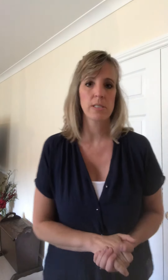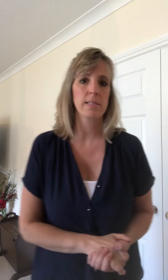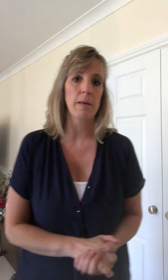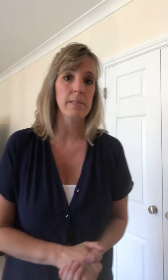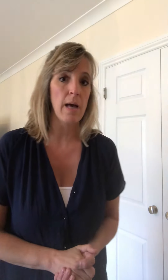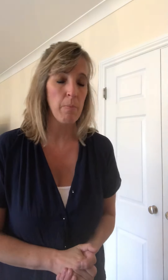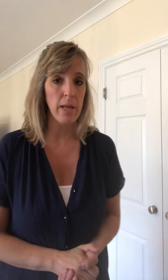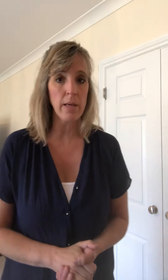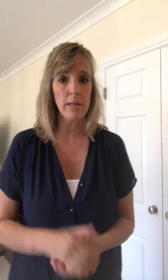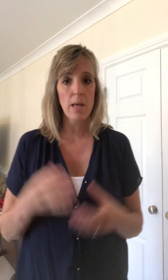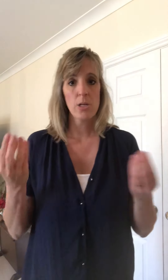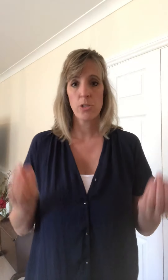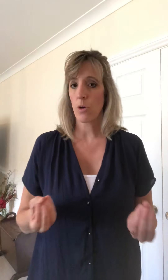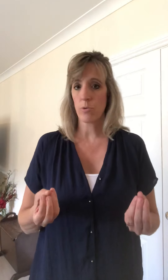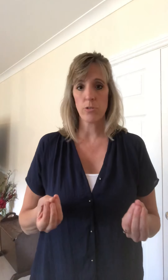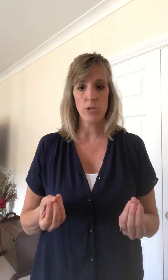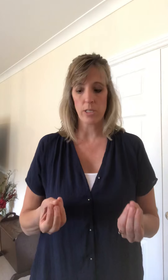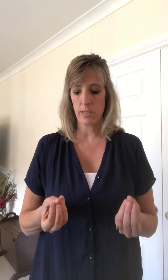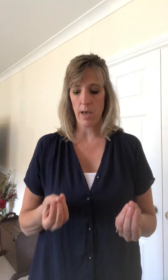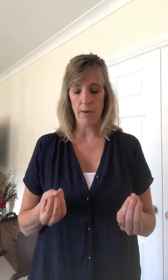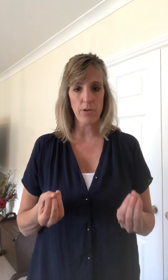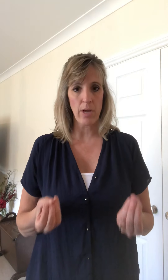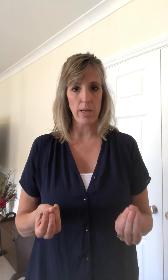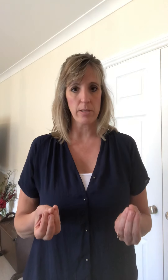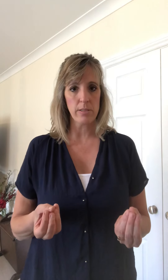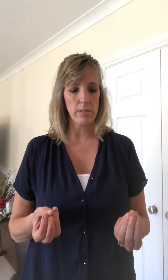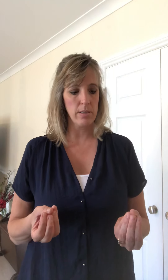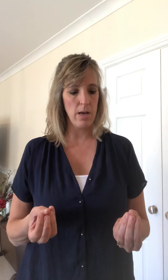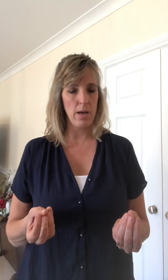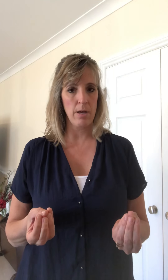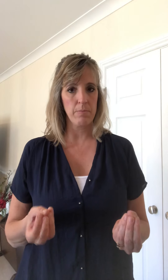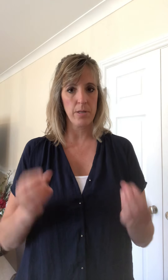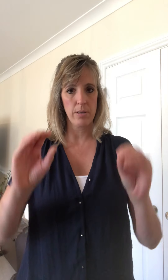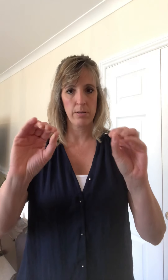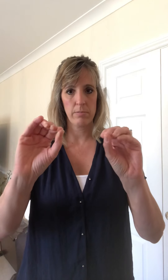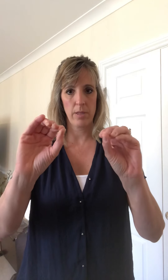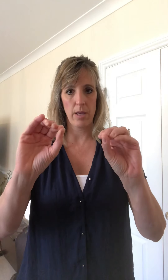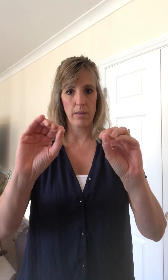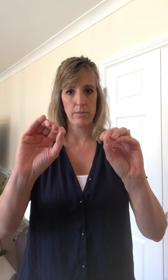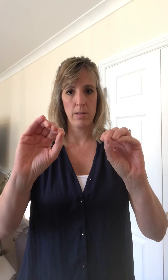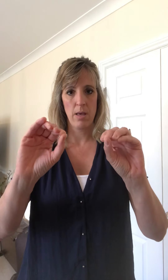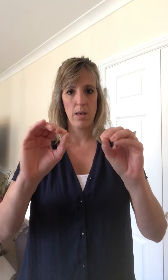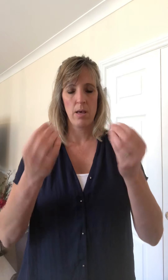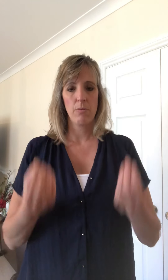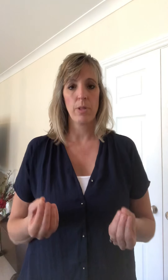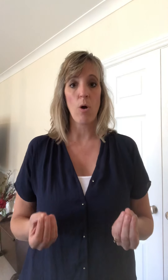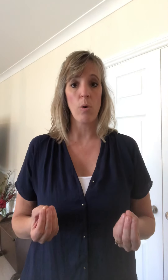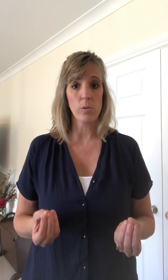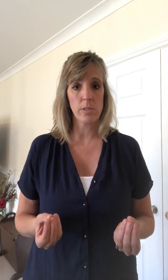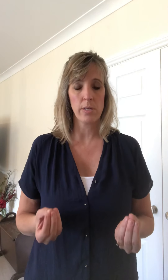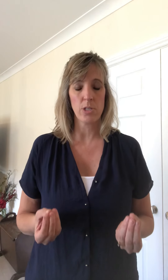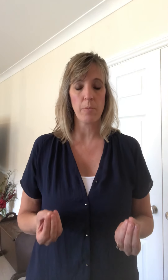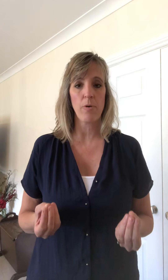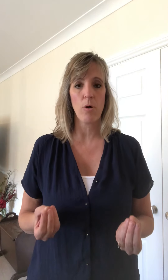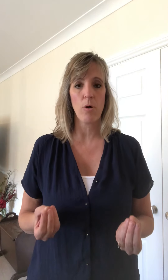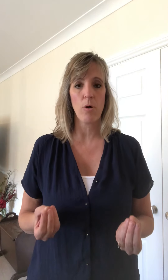same as how many. So you just have your hands like with O's, in the shape of O's with